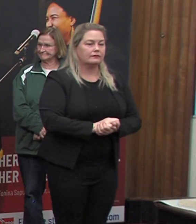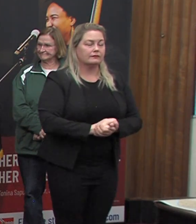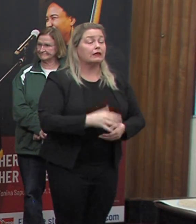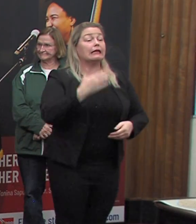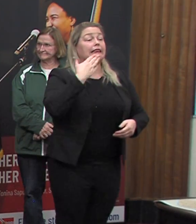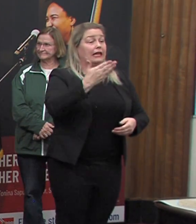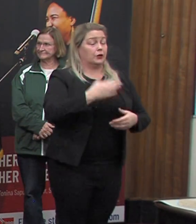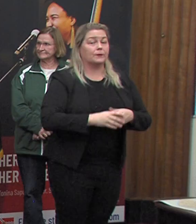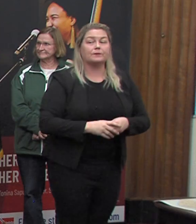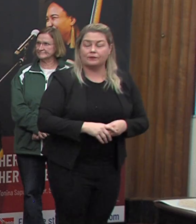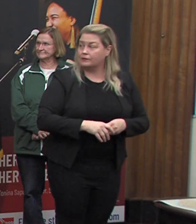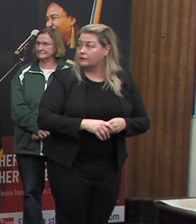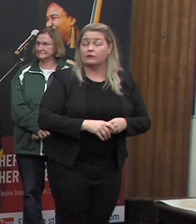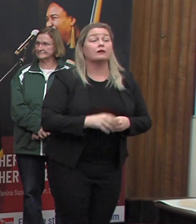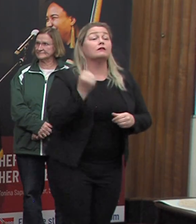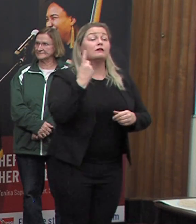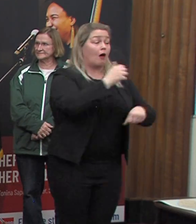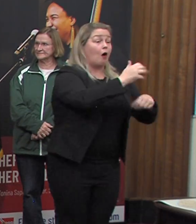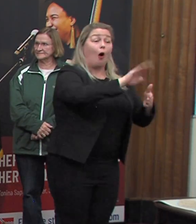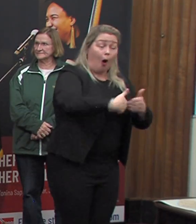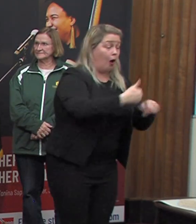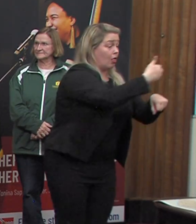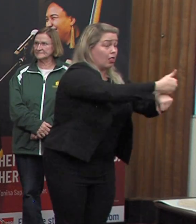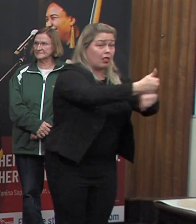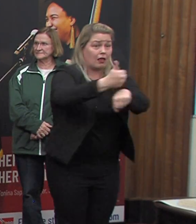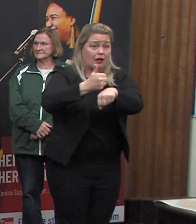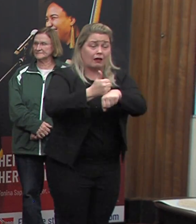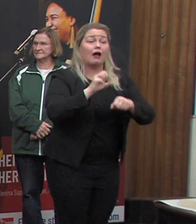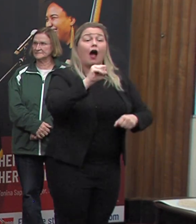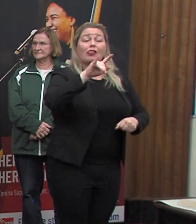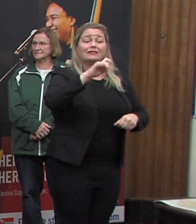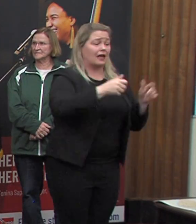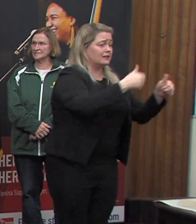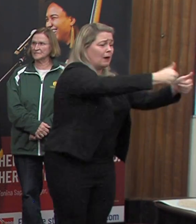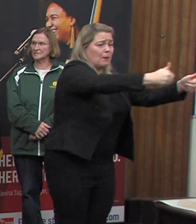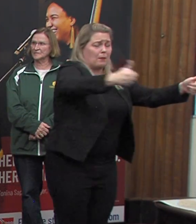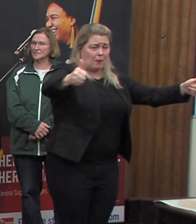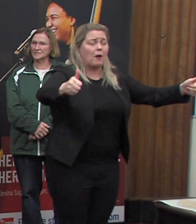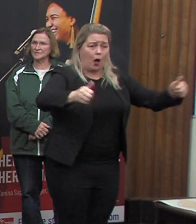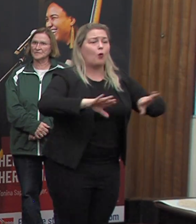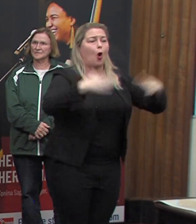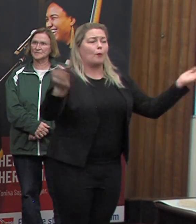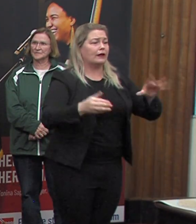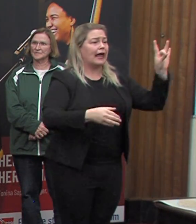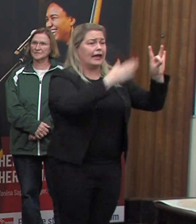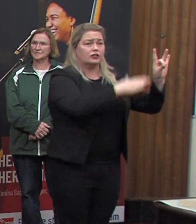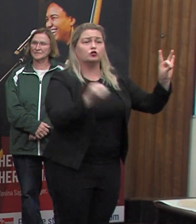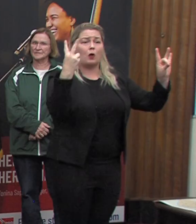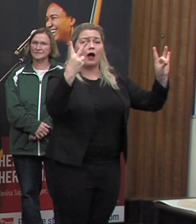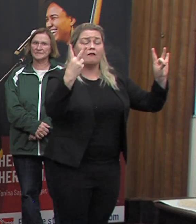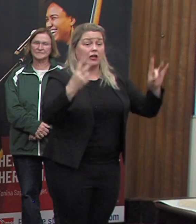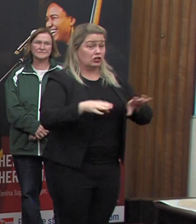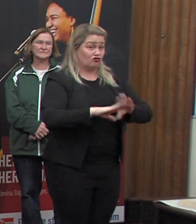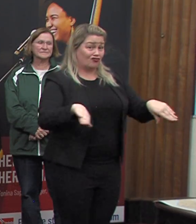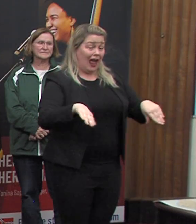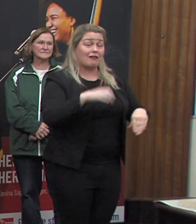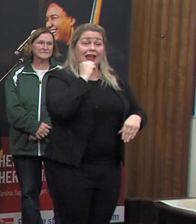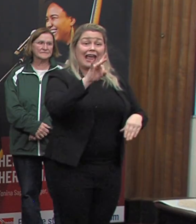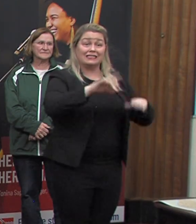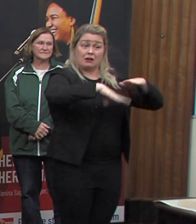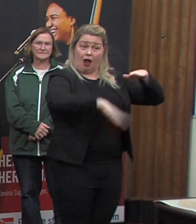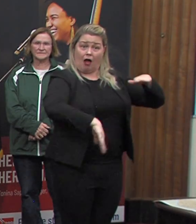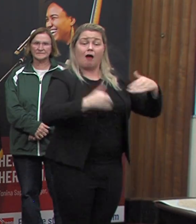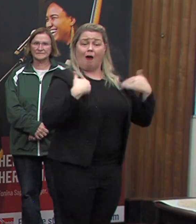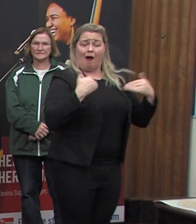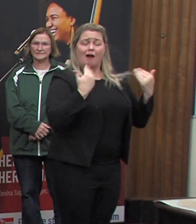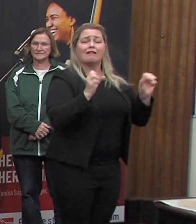Thank you. I will say all the sites will be operating from 8 in the morning to 12 noon for any child under the age of 18 years old. They do not